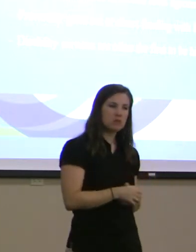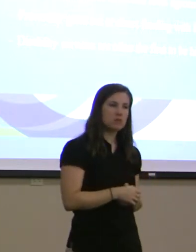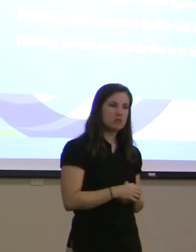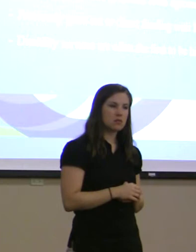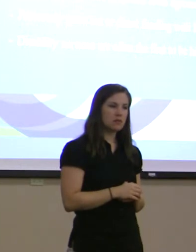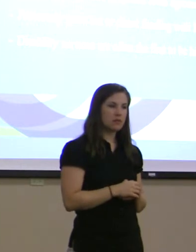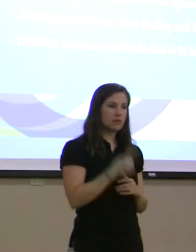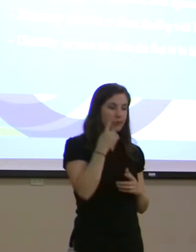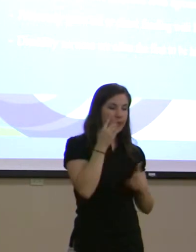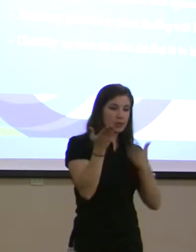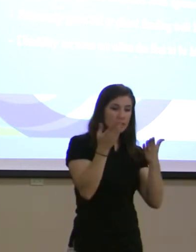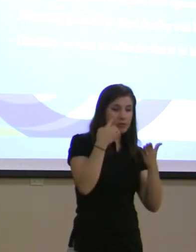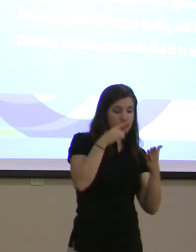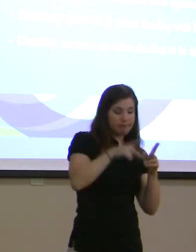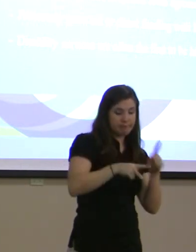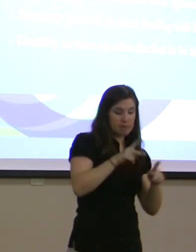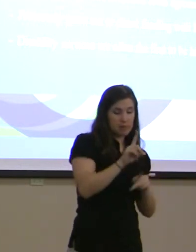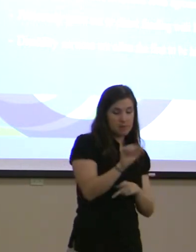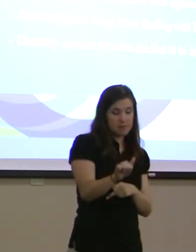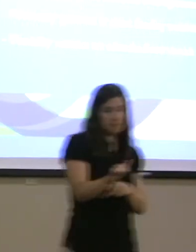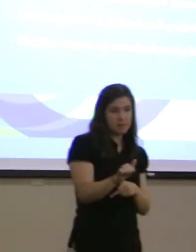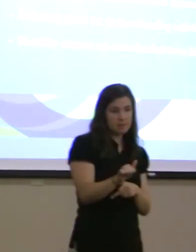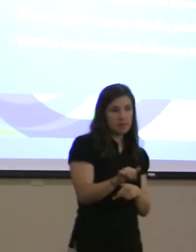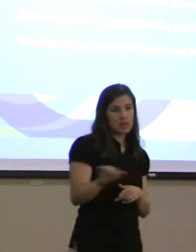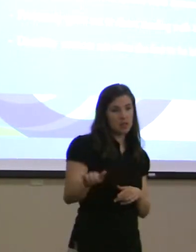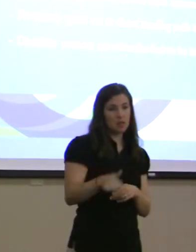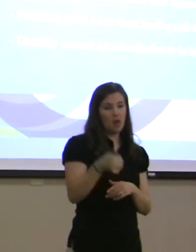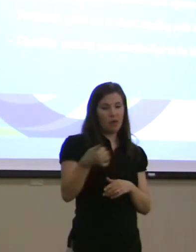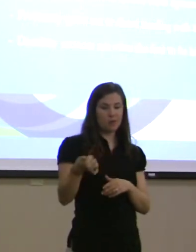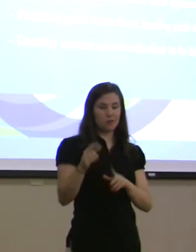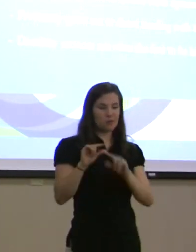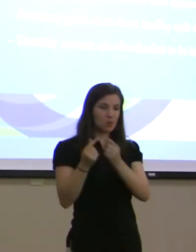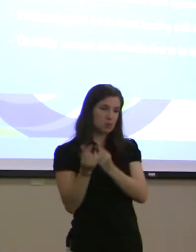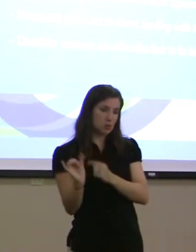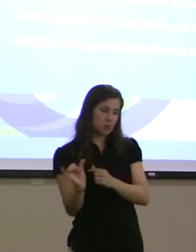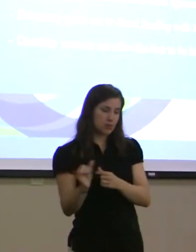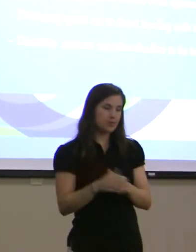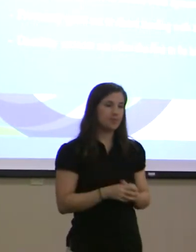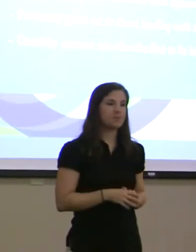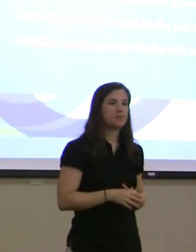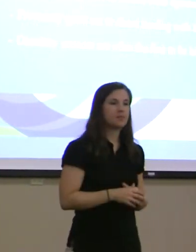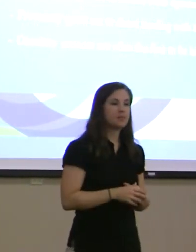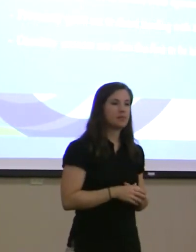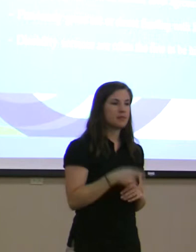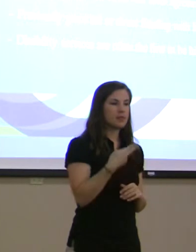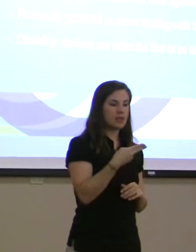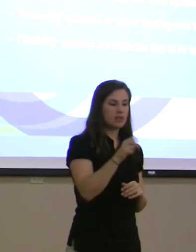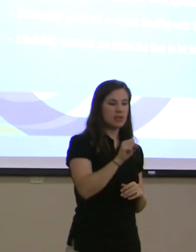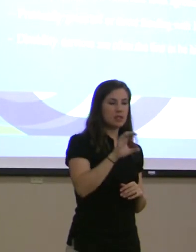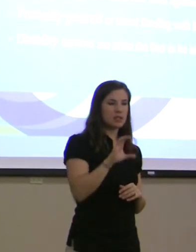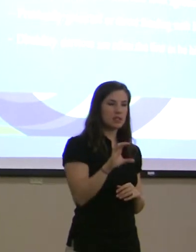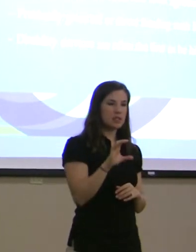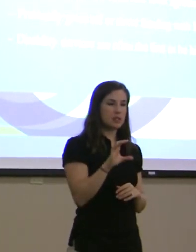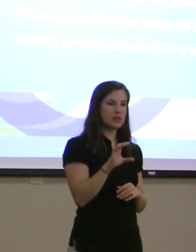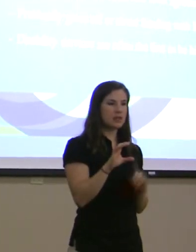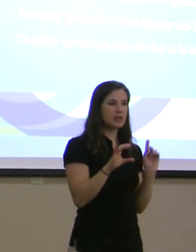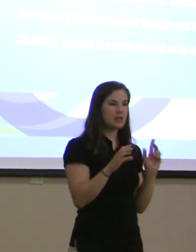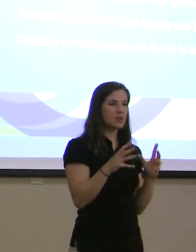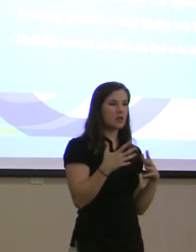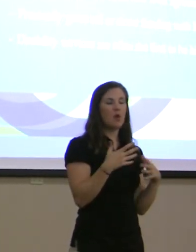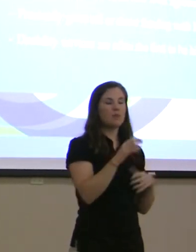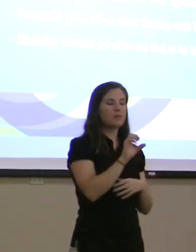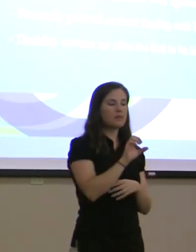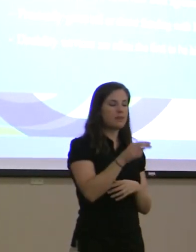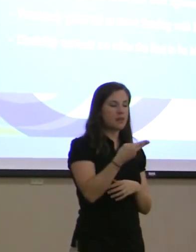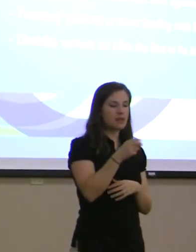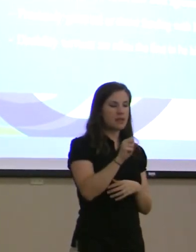of services to people with disabilities and to other marginalised groups. The HSE that you see there, that's our health service